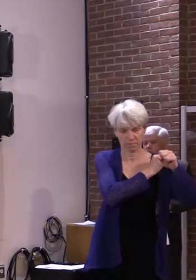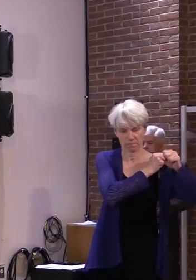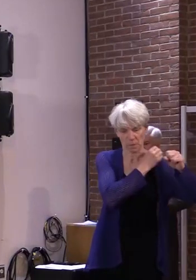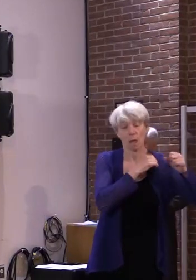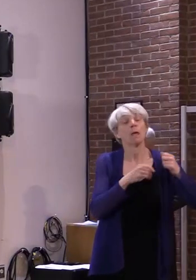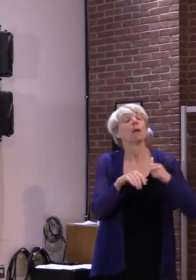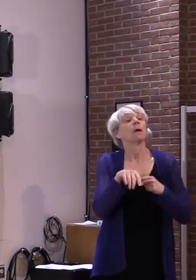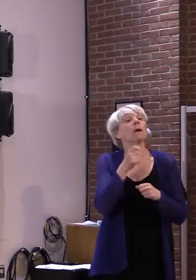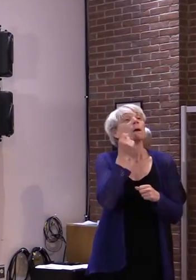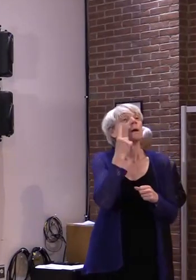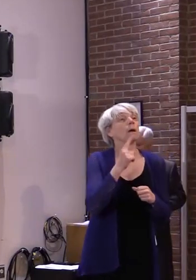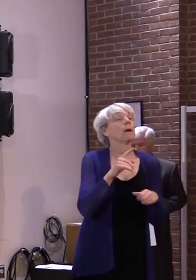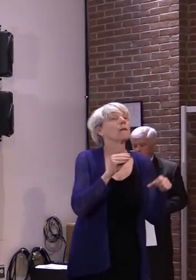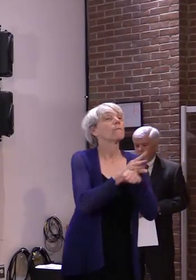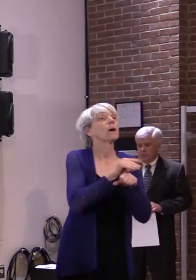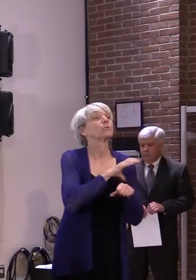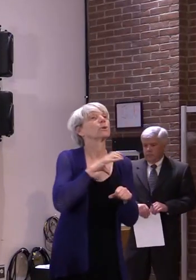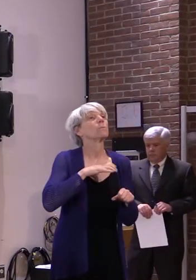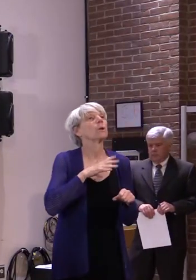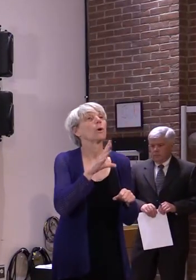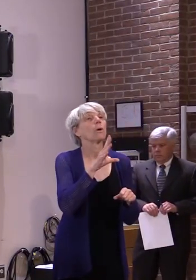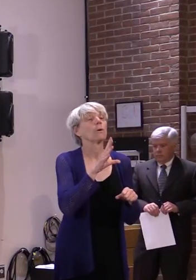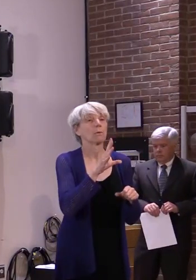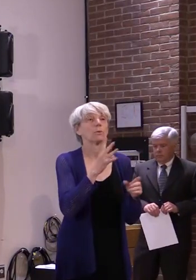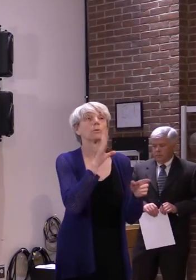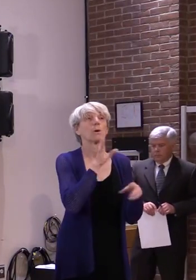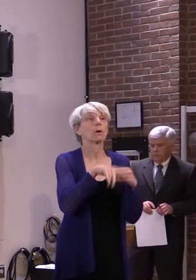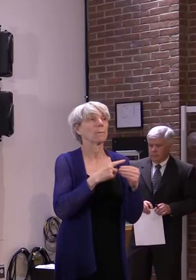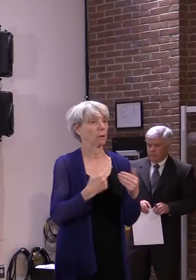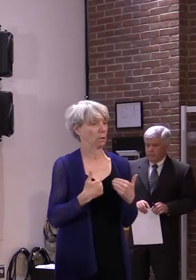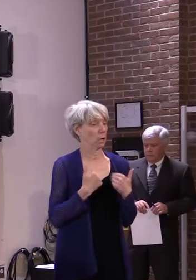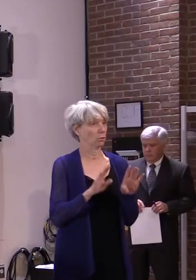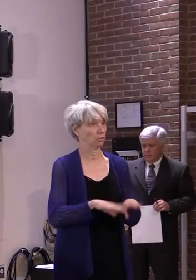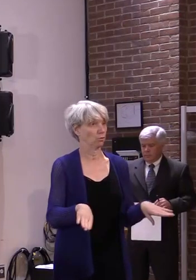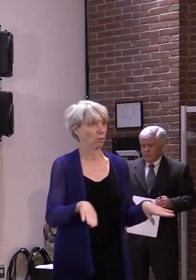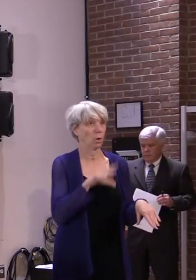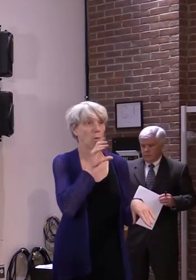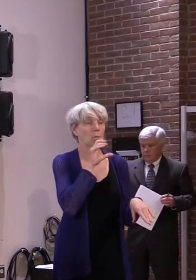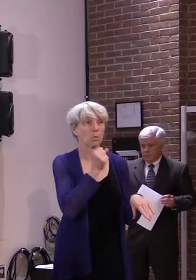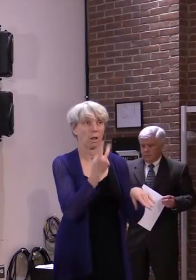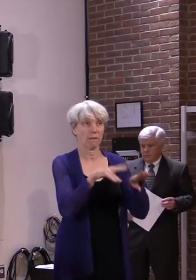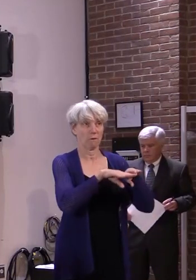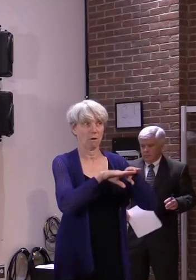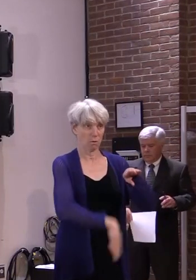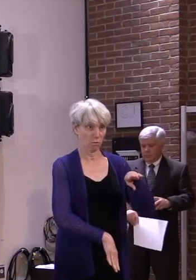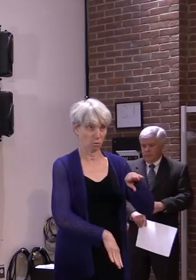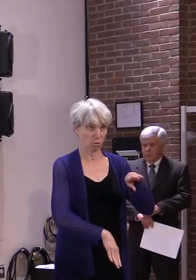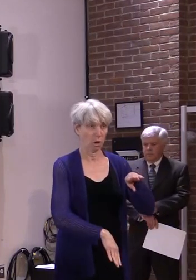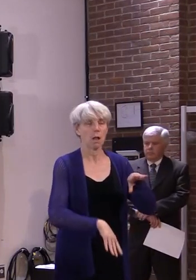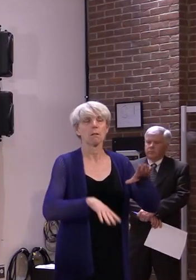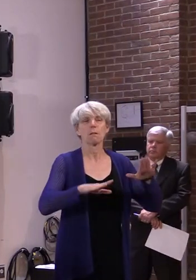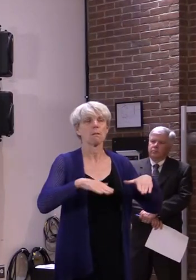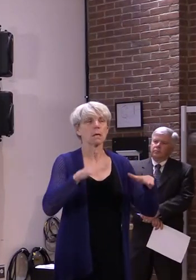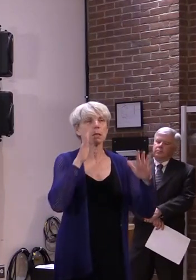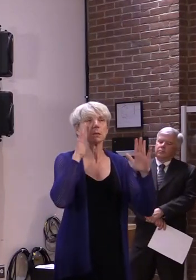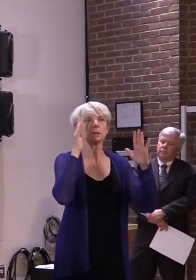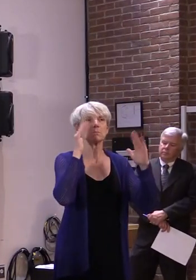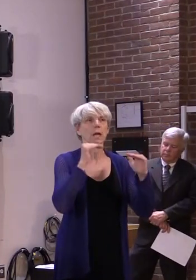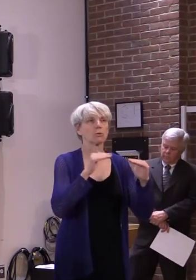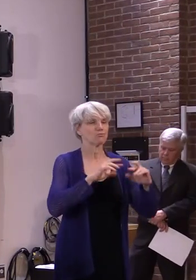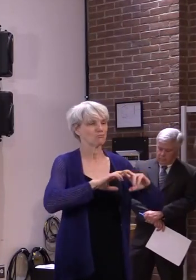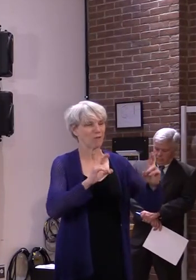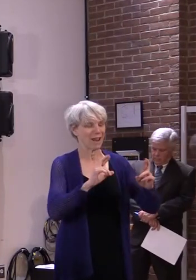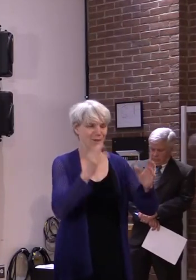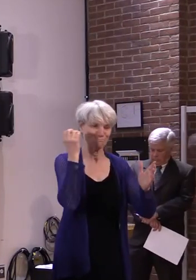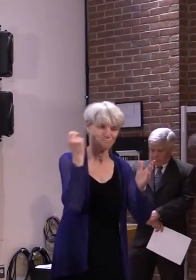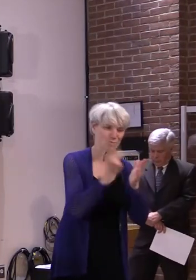children. We do not anticipate vaccine eligibility for children under 12 to be coming